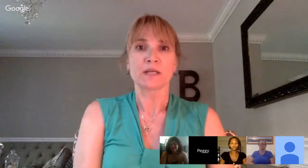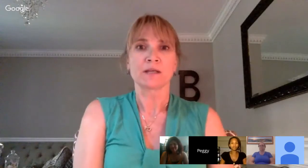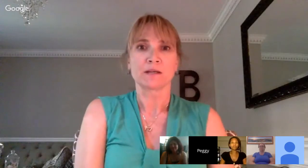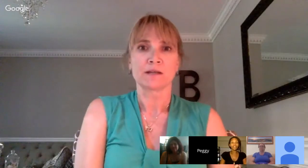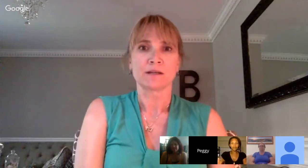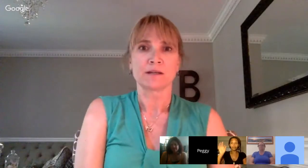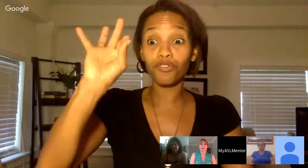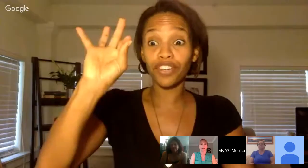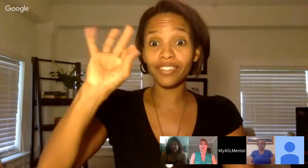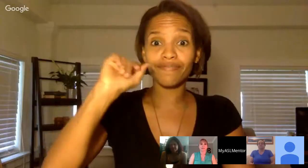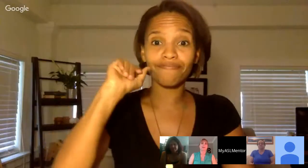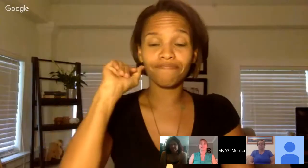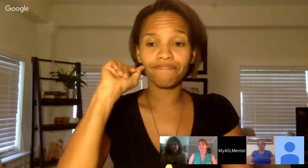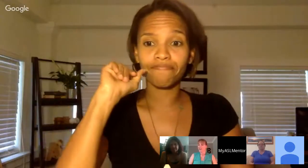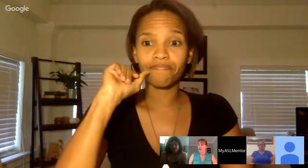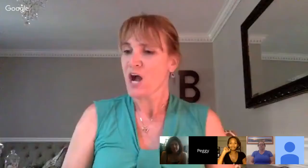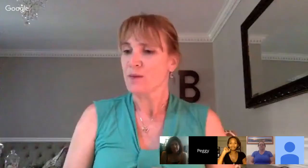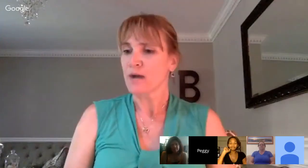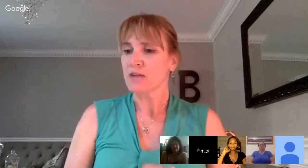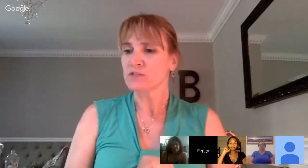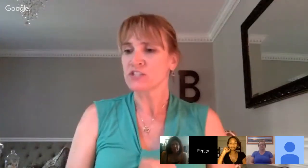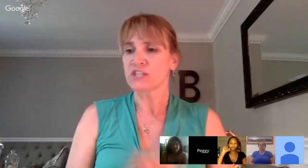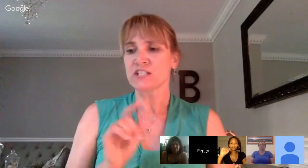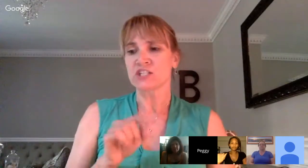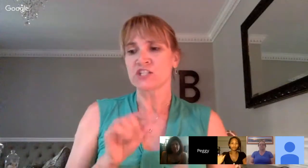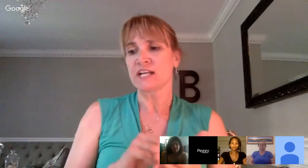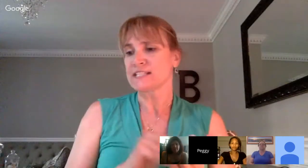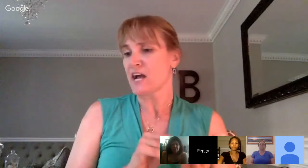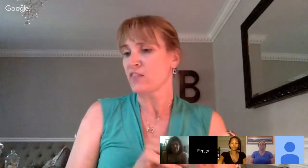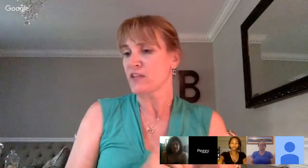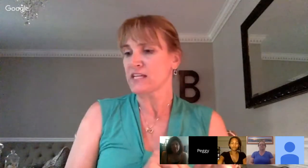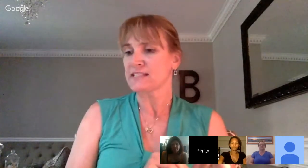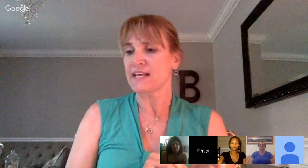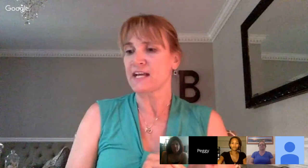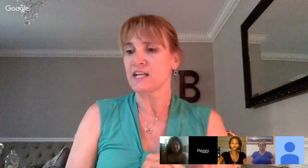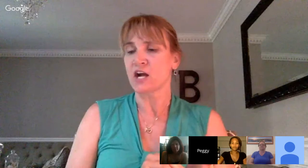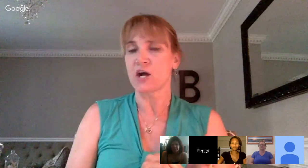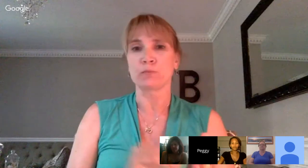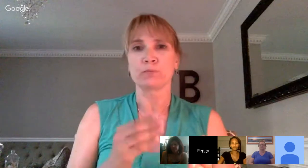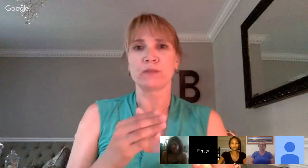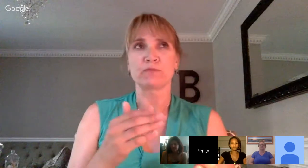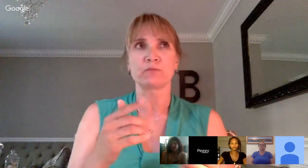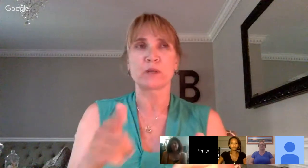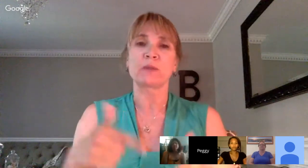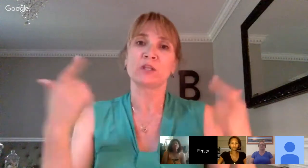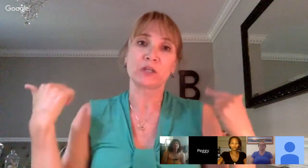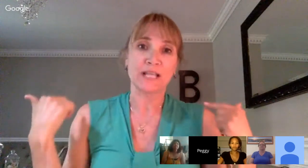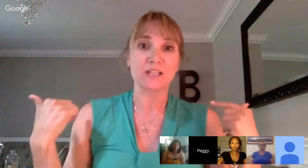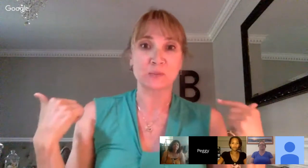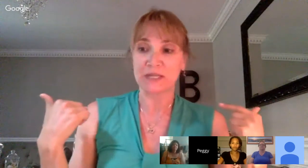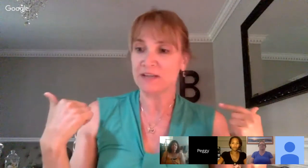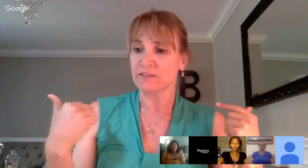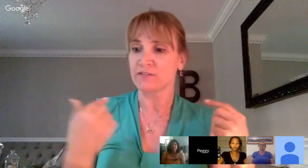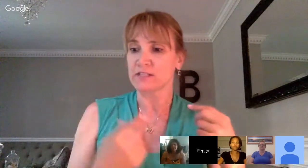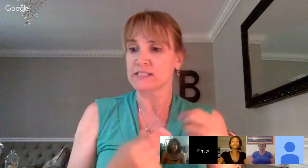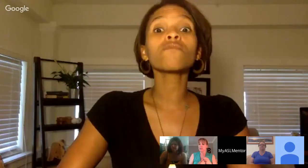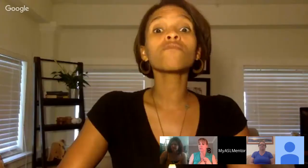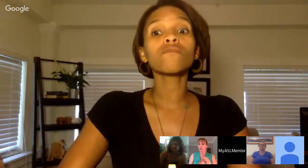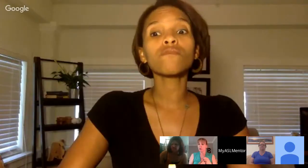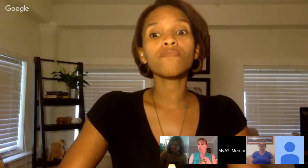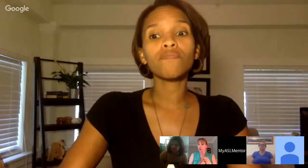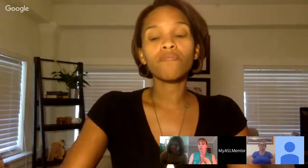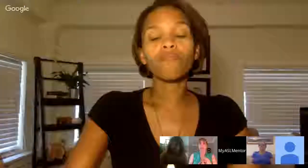Can you hear me? Yep, perfect. Yep, perfect. Okay. I just jotted down things that like we learned last week. Like